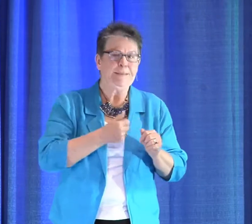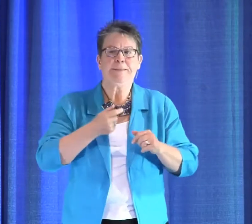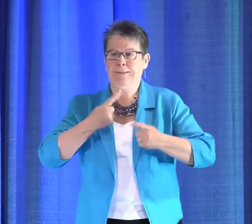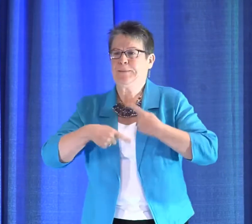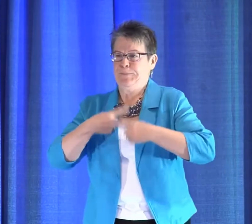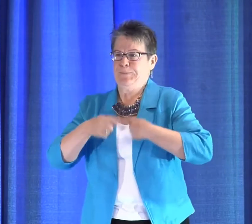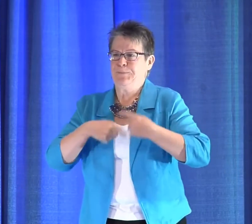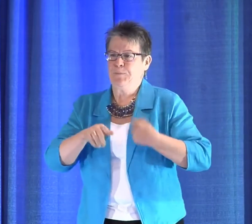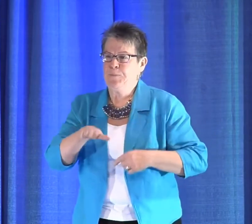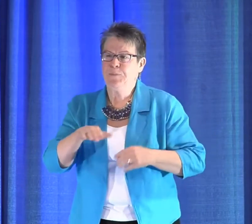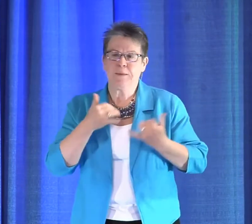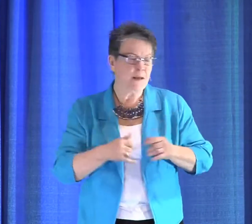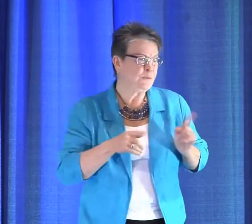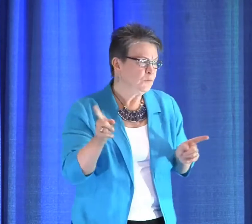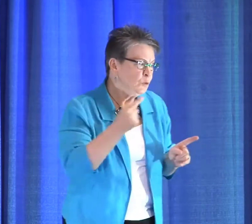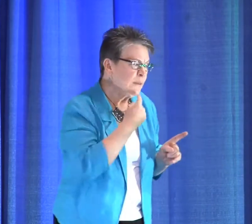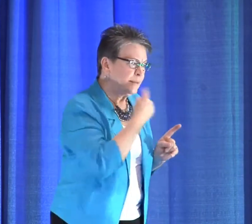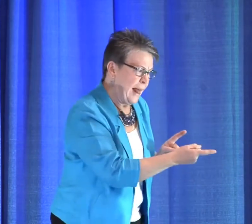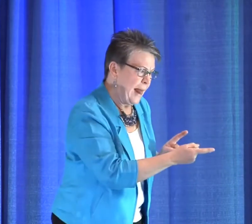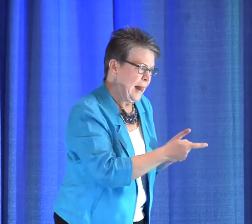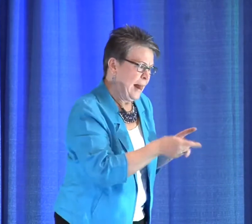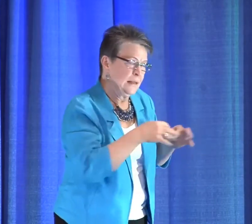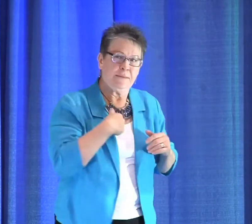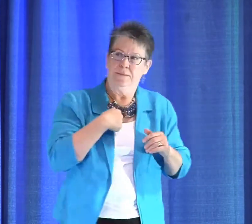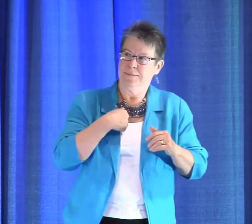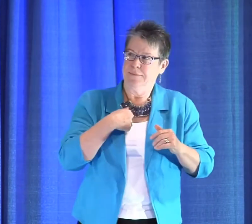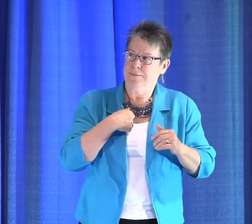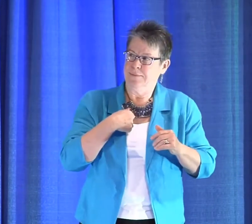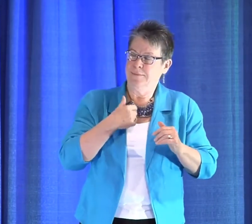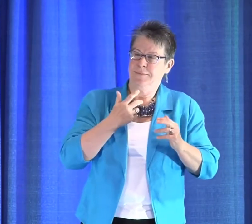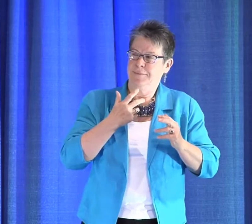There's always had to be a hearing interpreter.